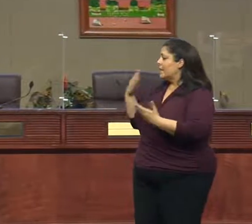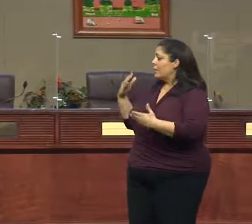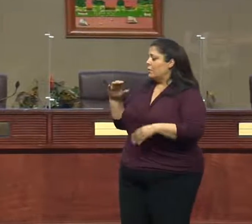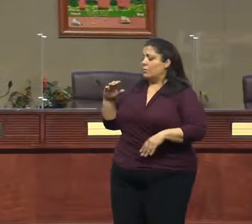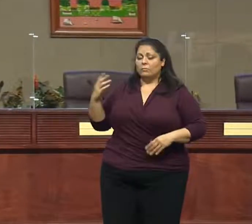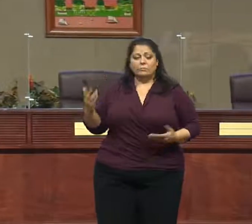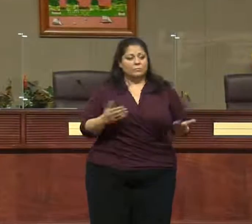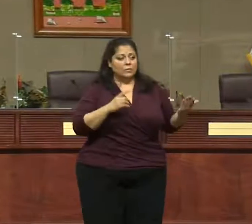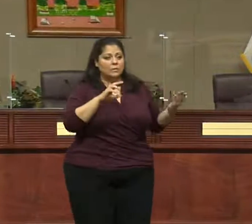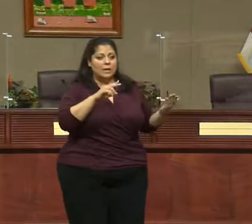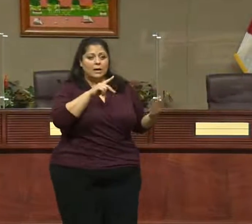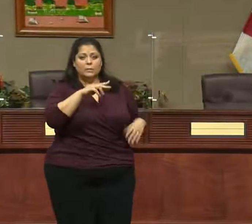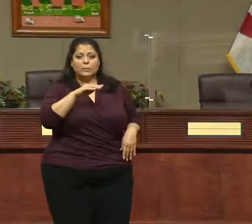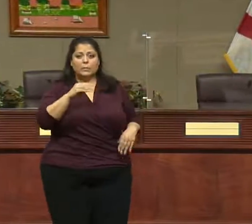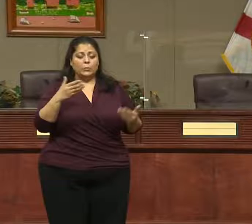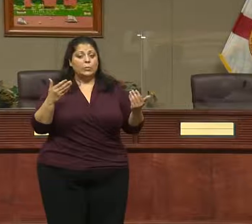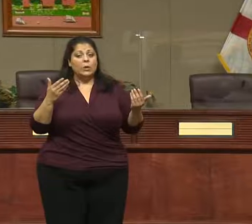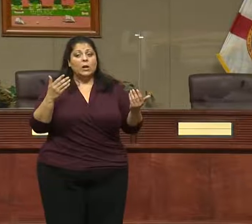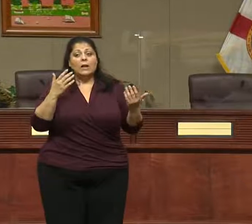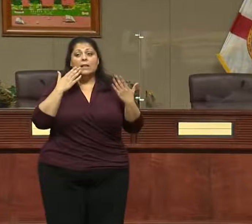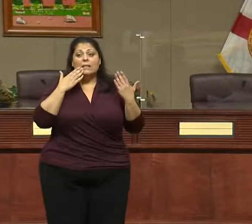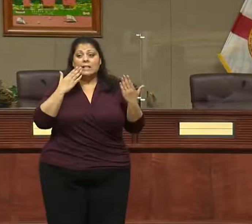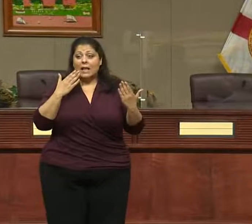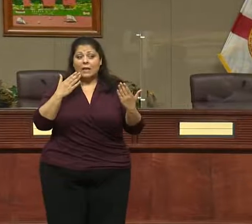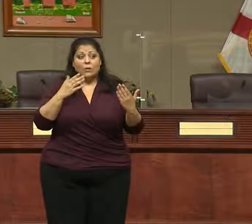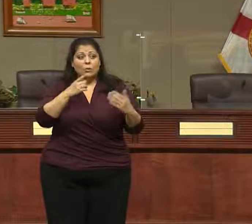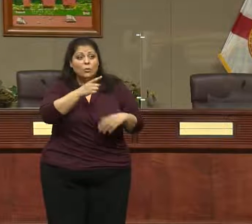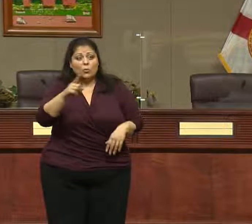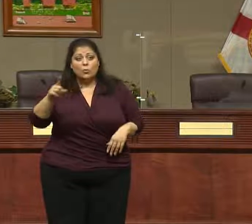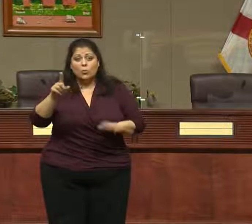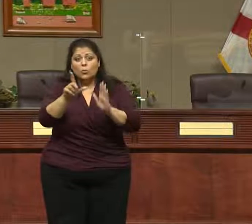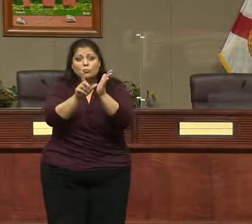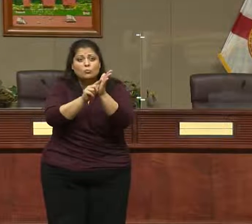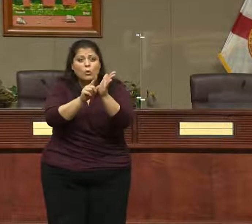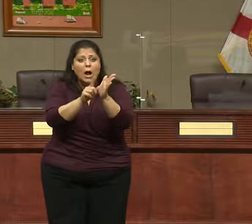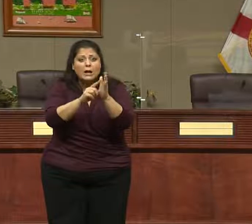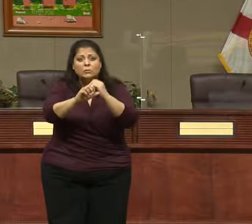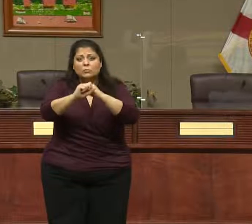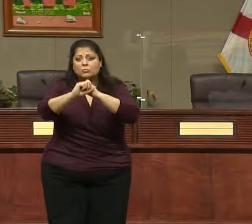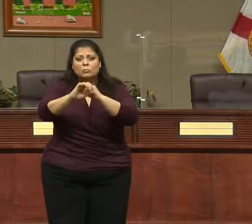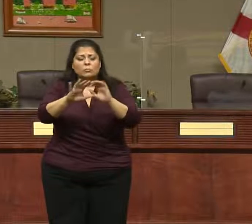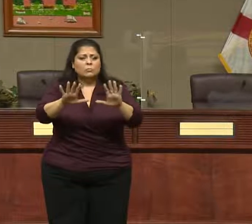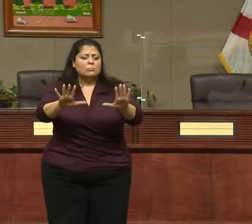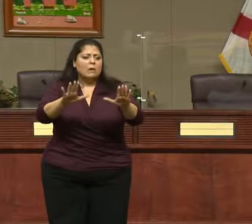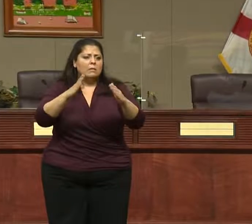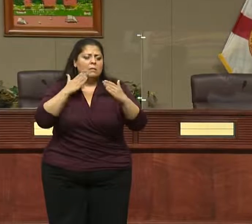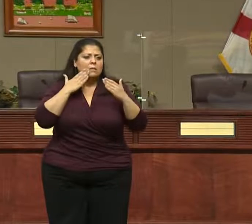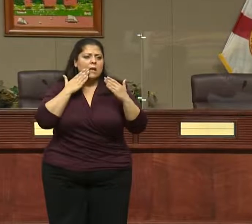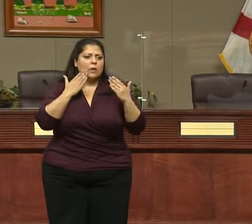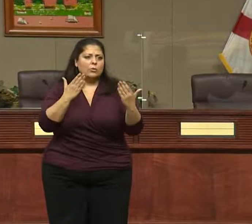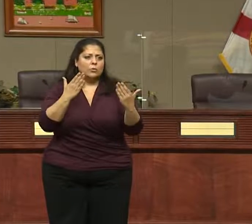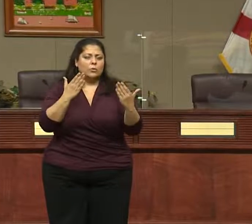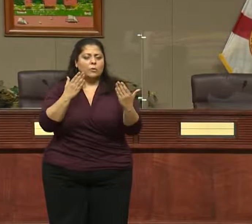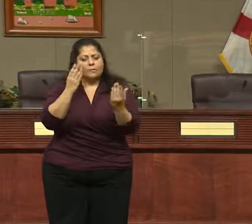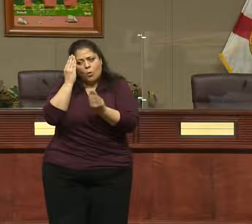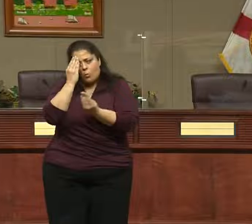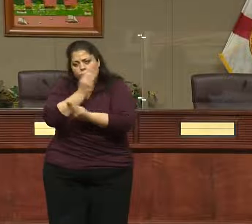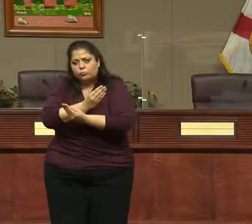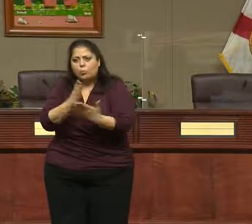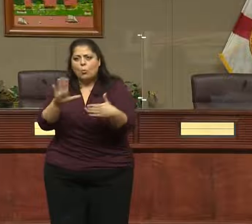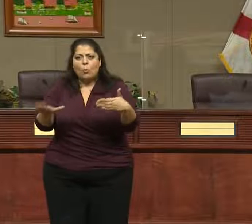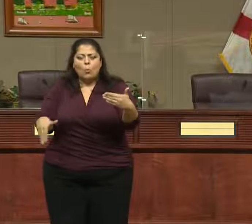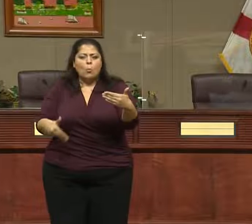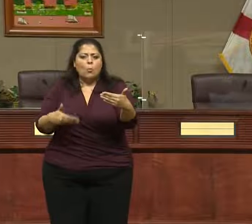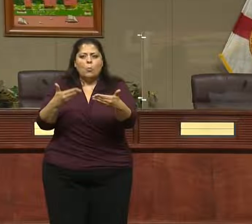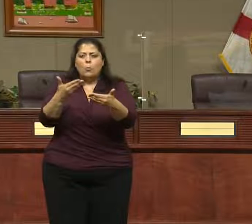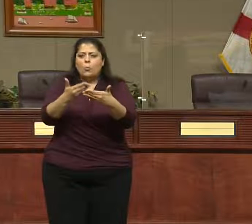in thanking the press for the coverage and the work and how much you had to learn about all these